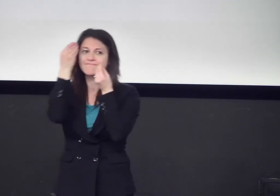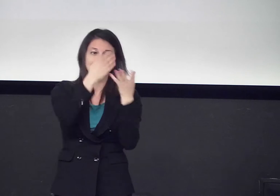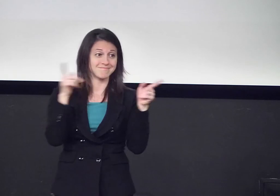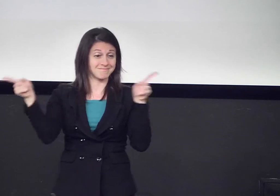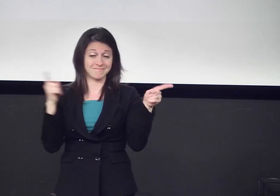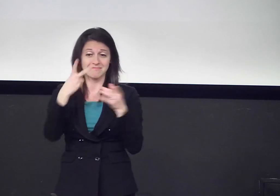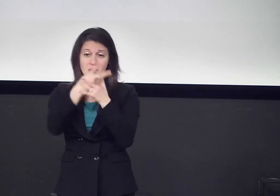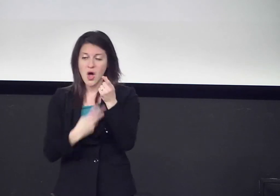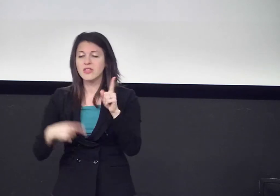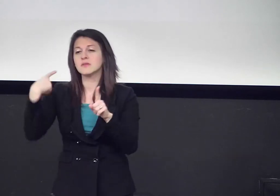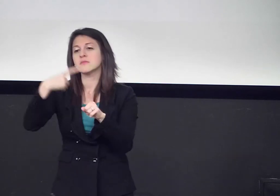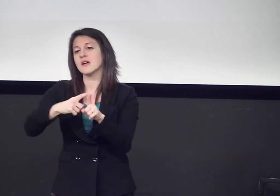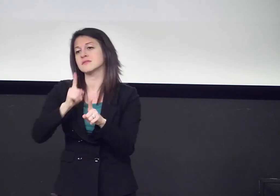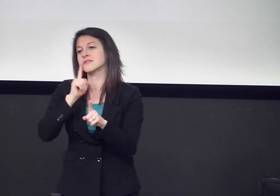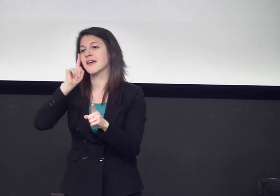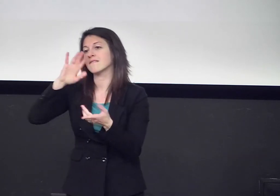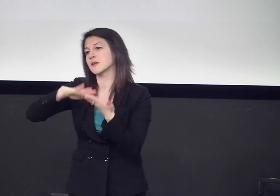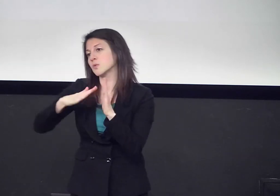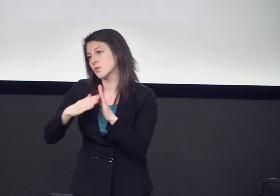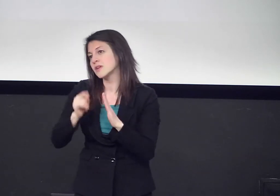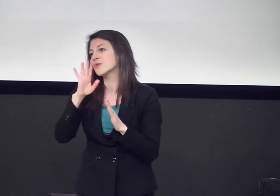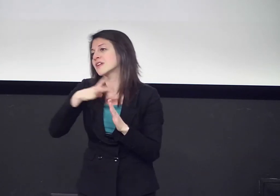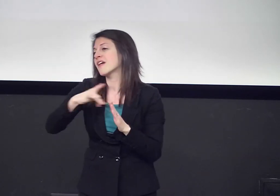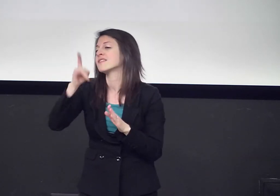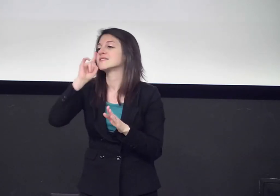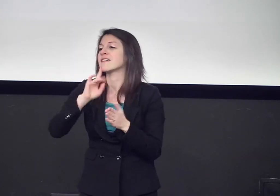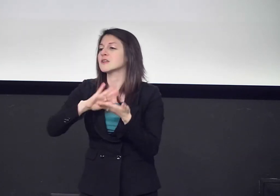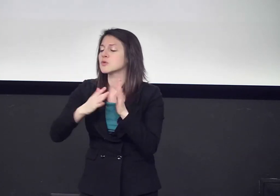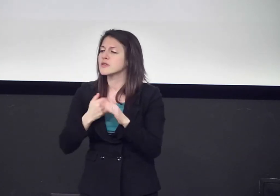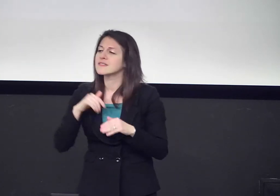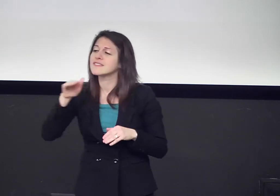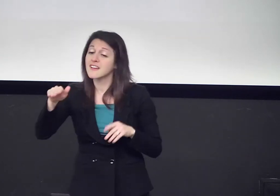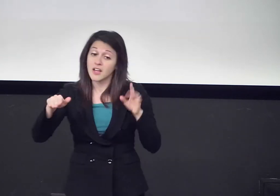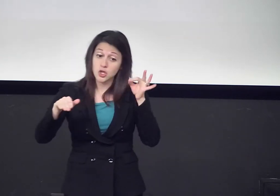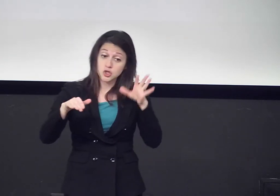as well as FCC representatives, of what the video